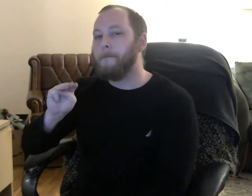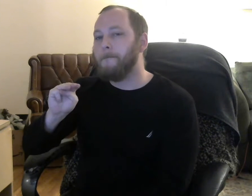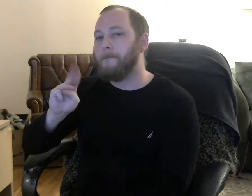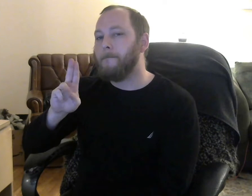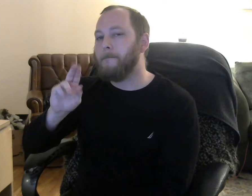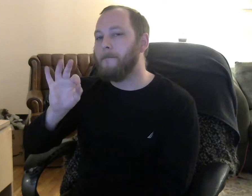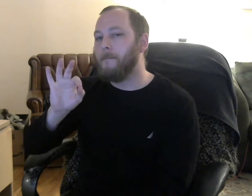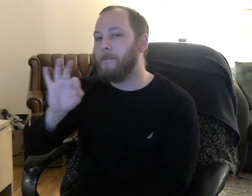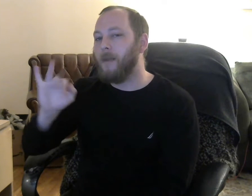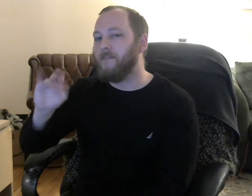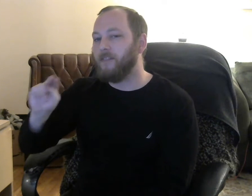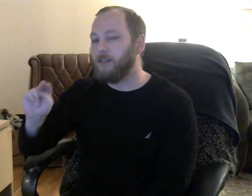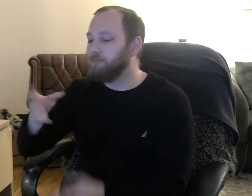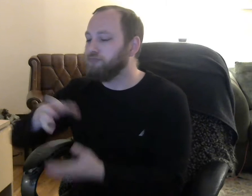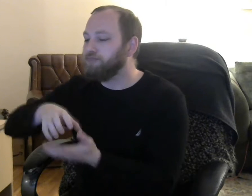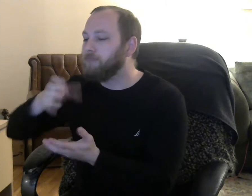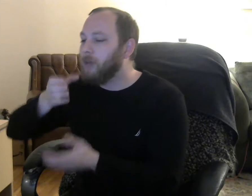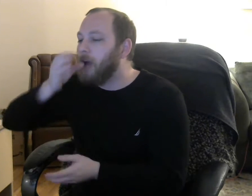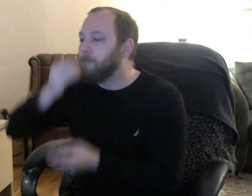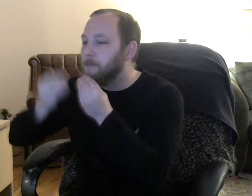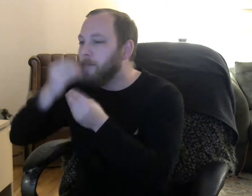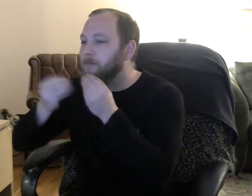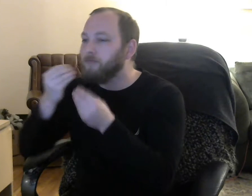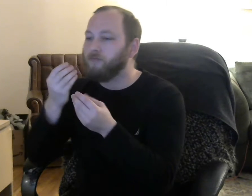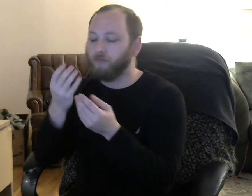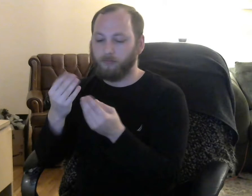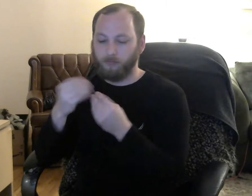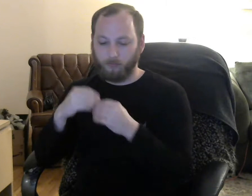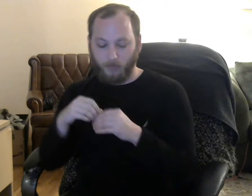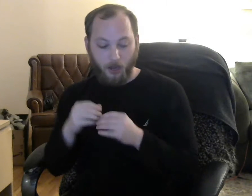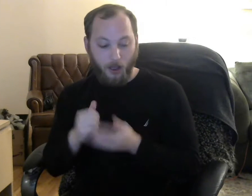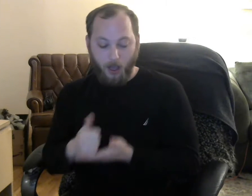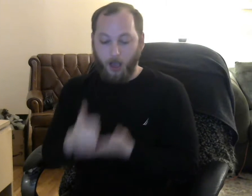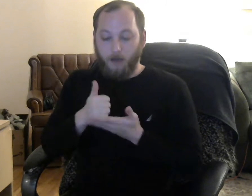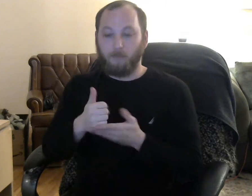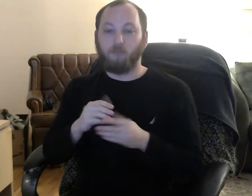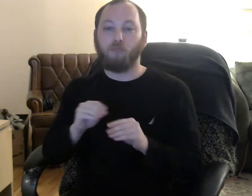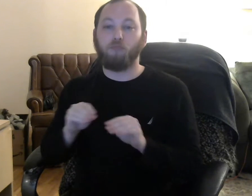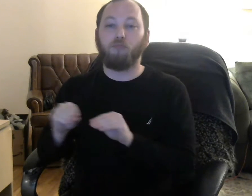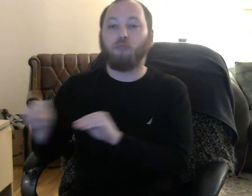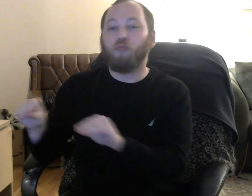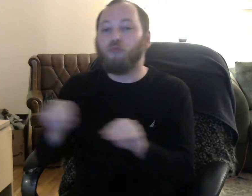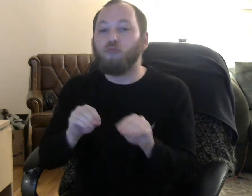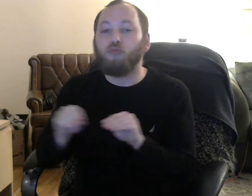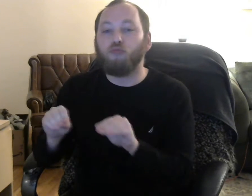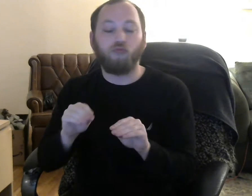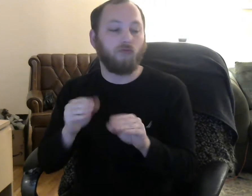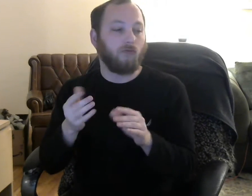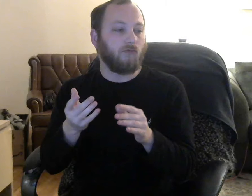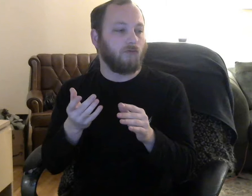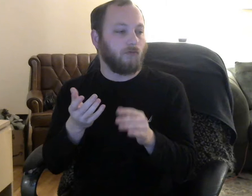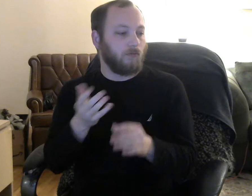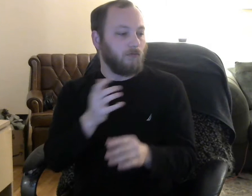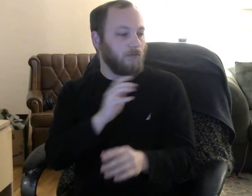Where did the energy from that muffin come from? How are we similar to a plant or an insect? And